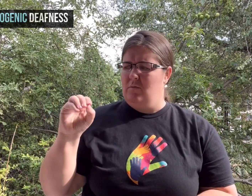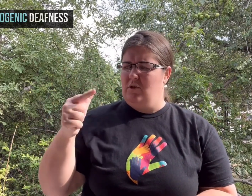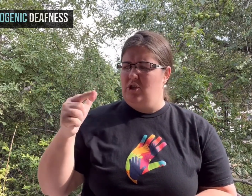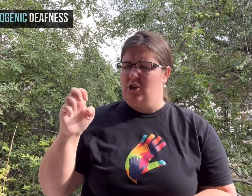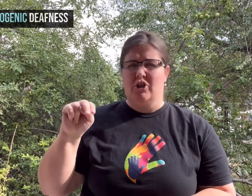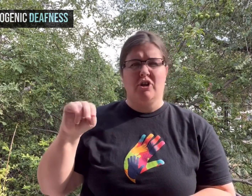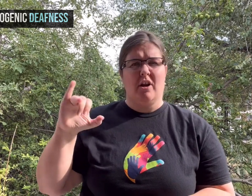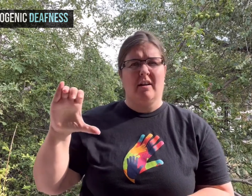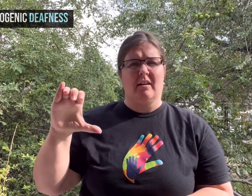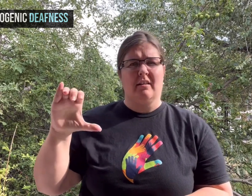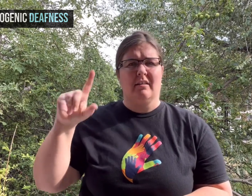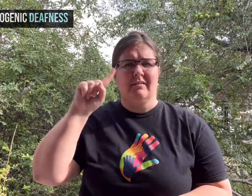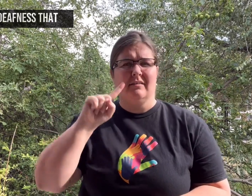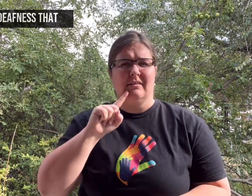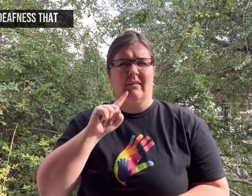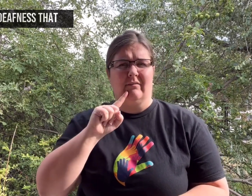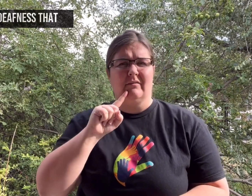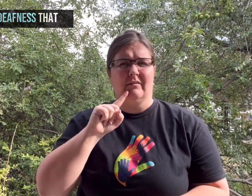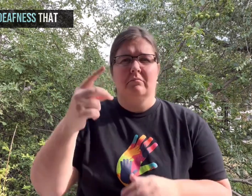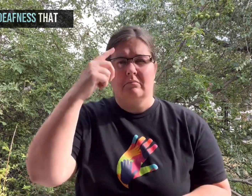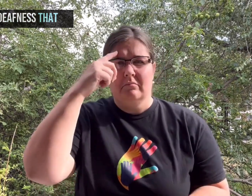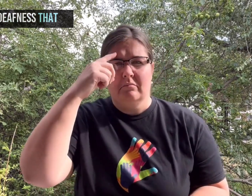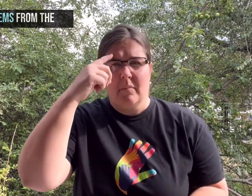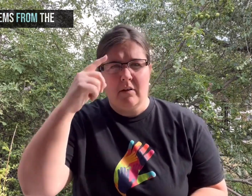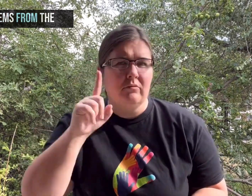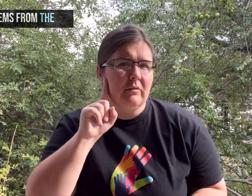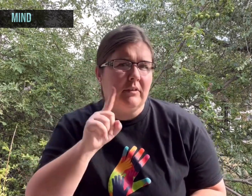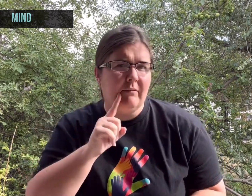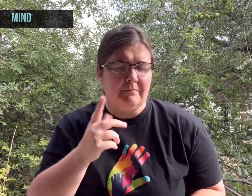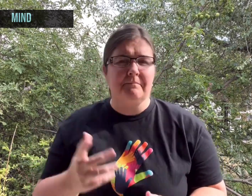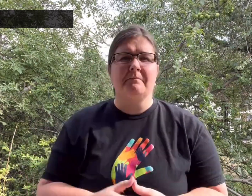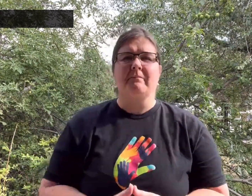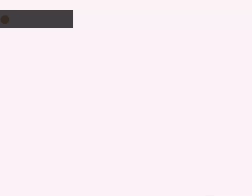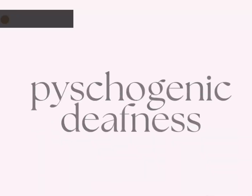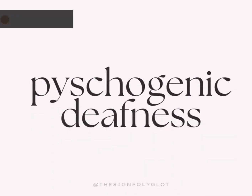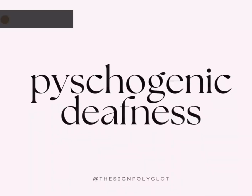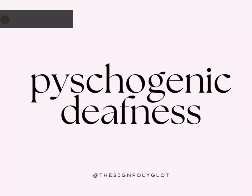psychogenic deafness, or deafness that stems from the mind.